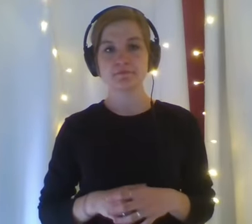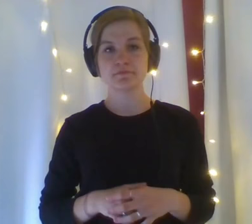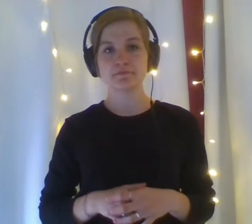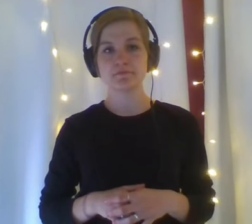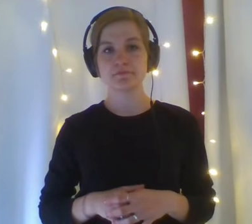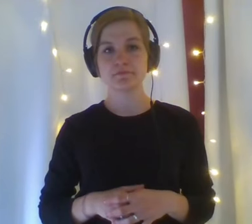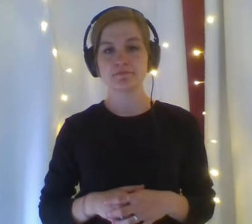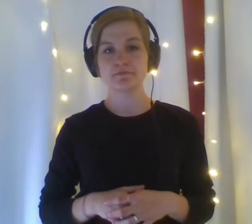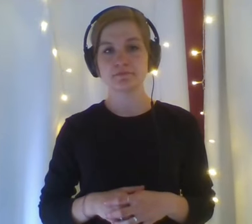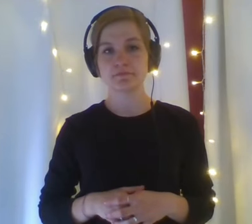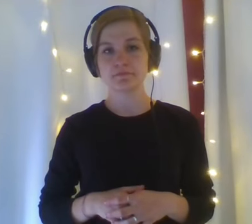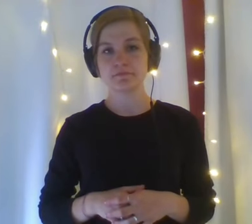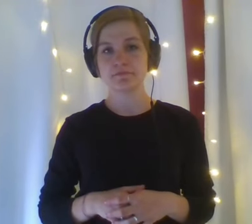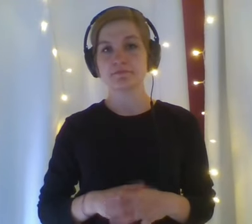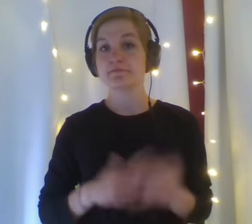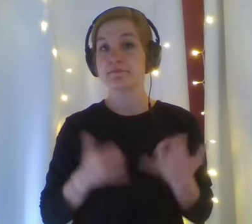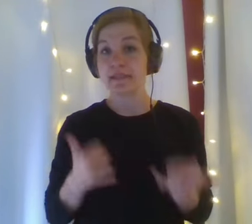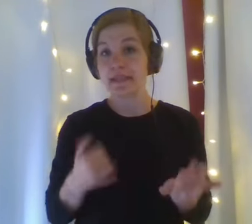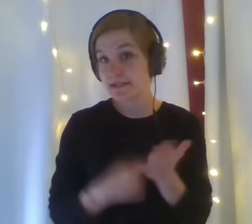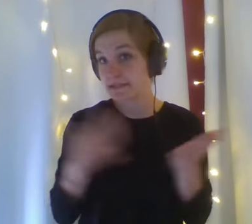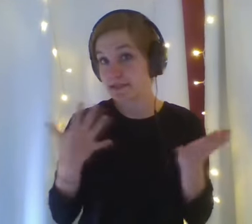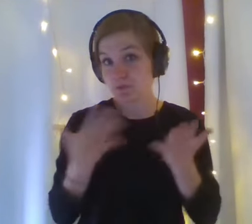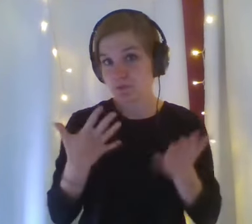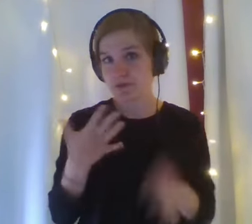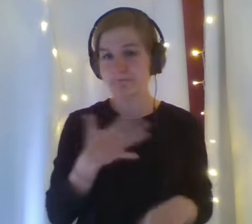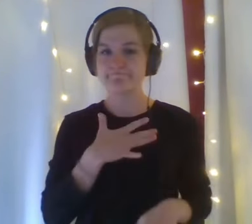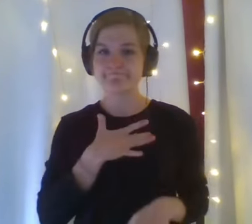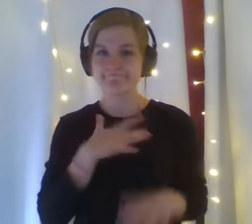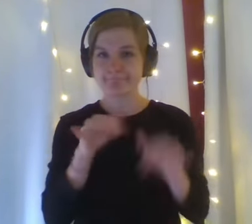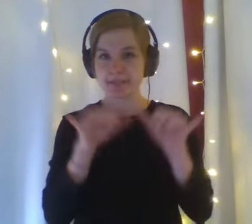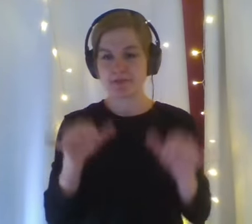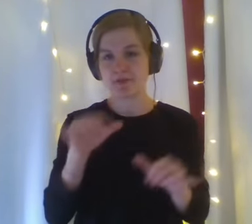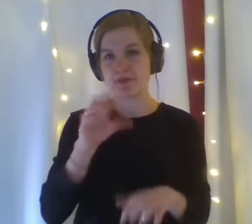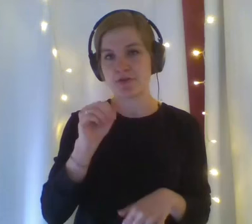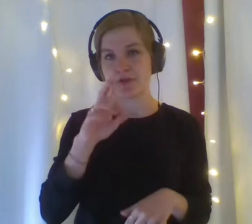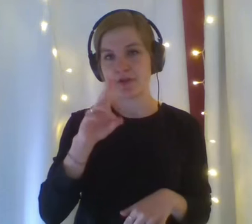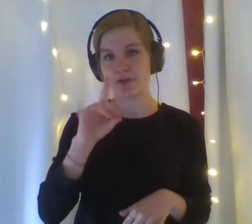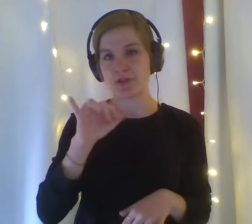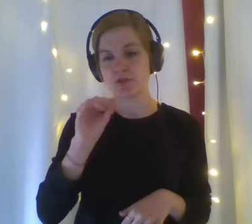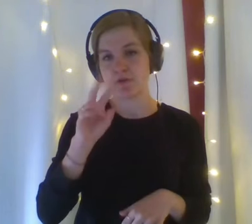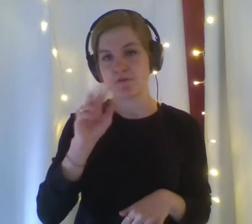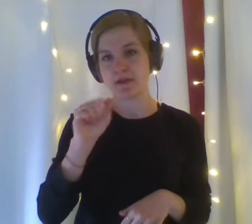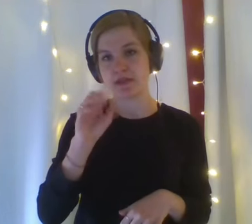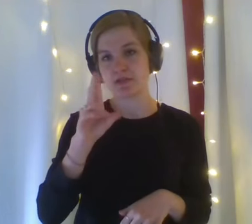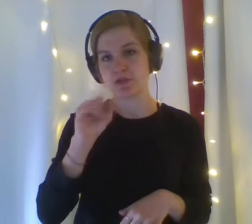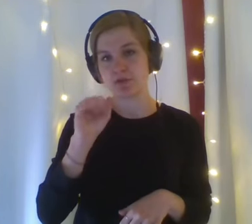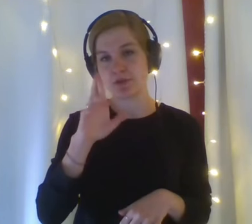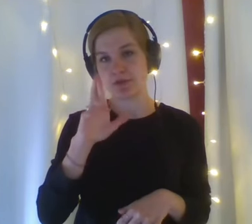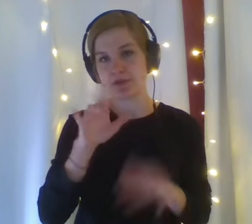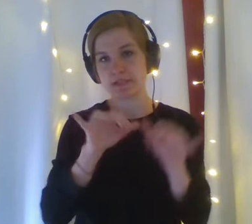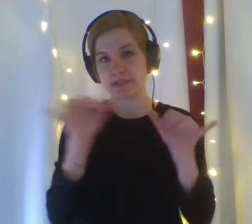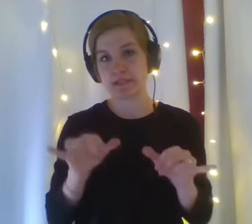Today I'd like to talk to you a little bit about the cardiovascular system, one of several systems in your body that function in transportation. However,